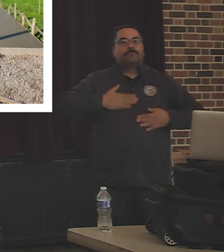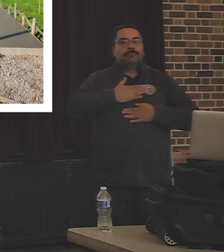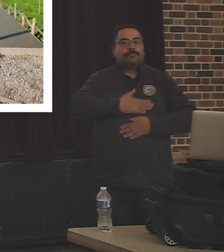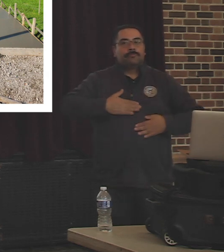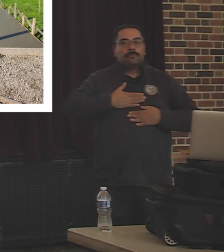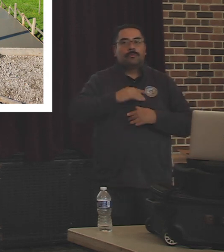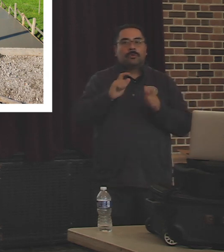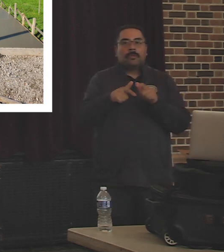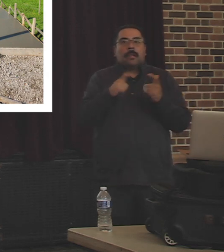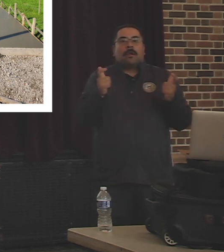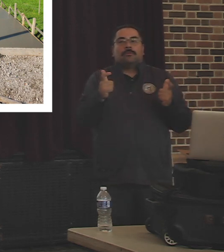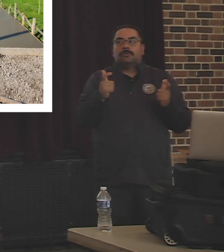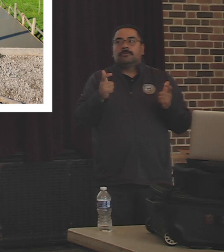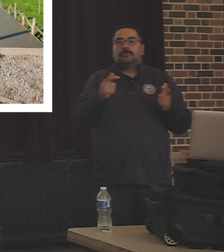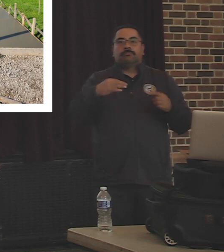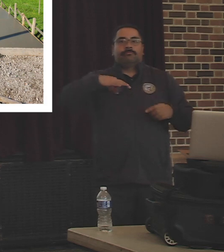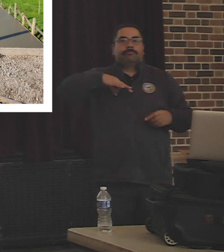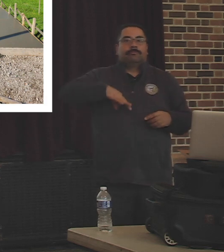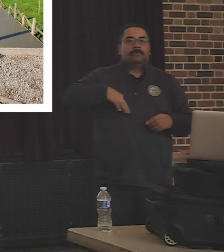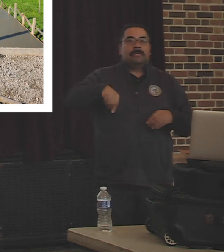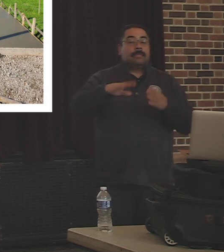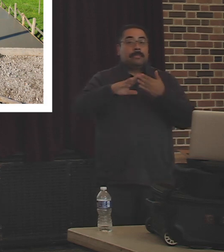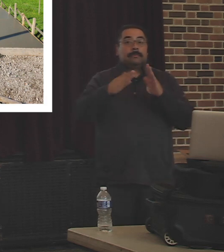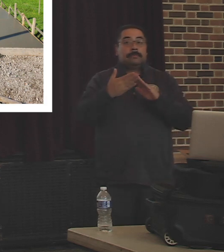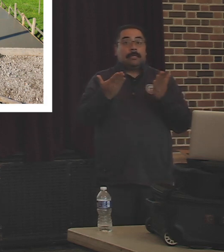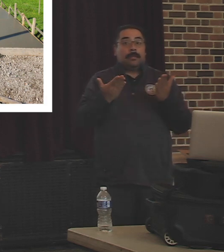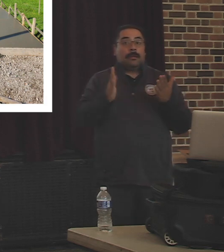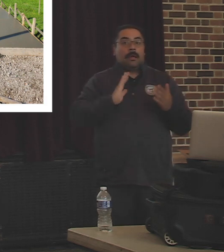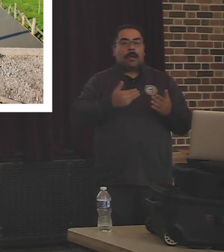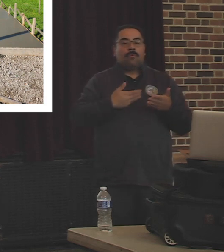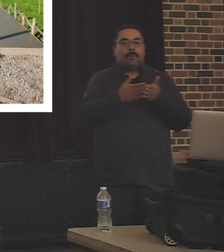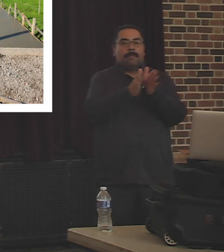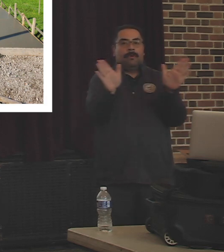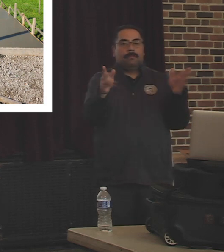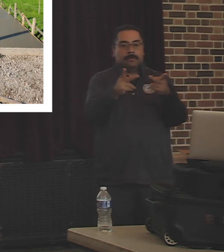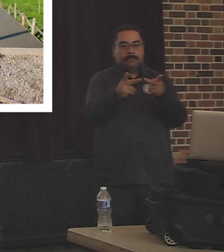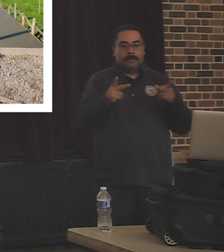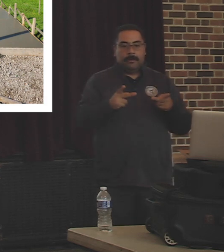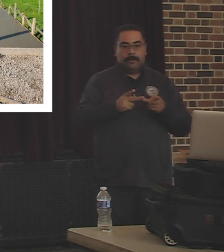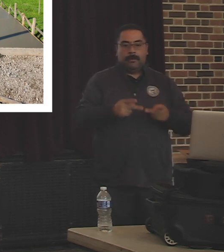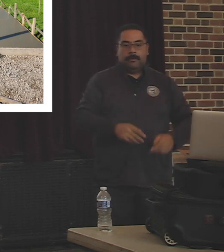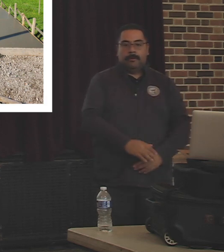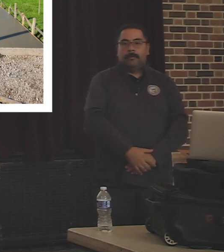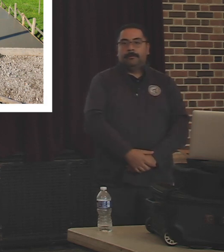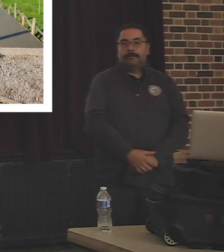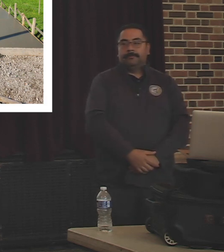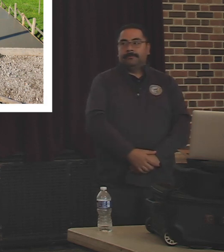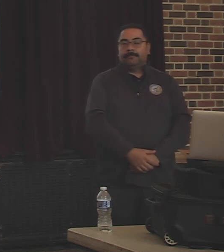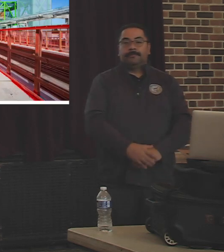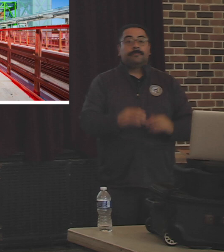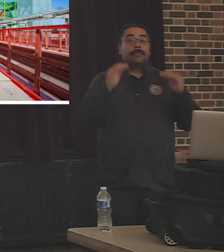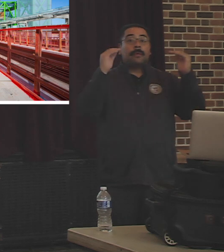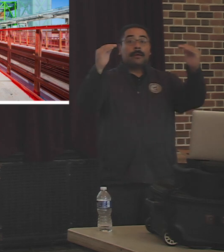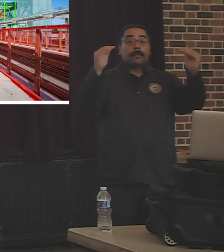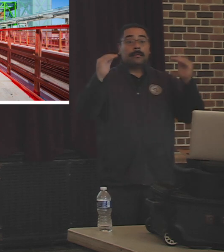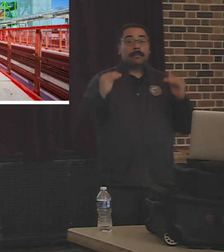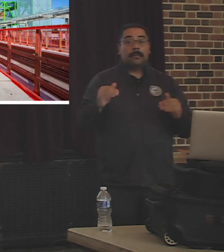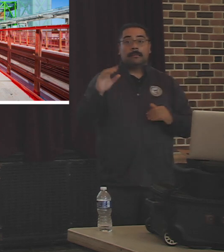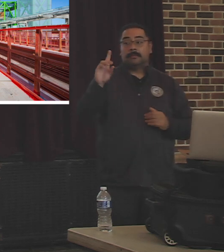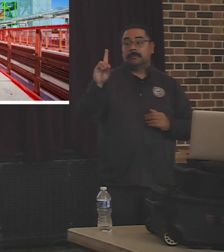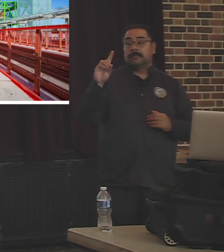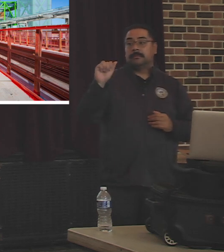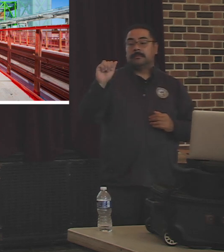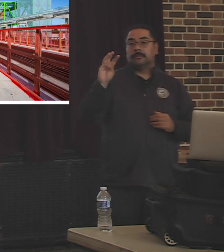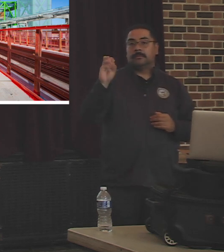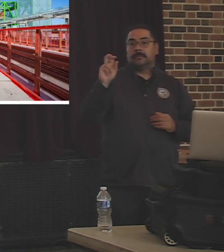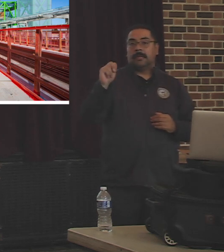really the largest asset in the city, which is our public space. The next one, Damon Green